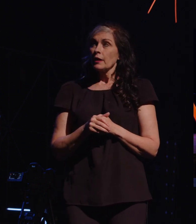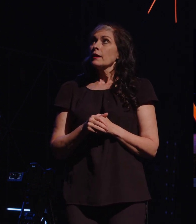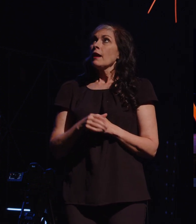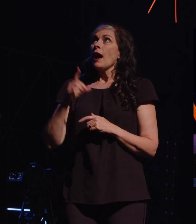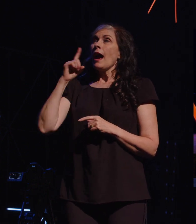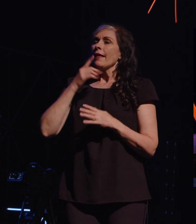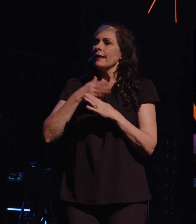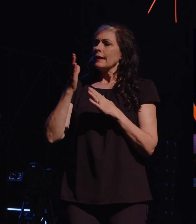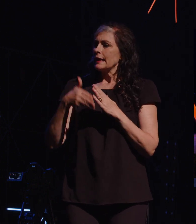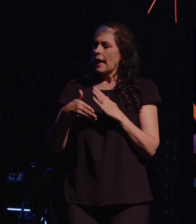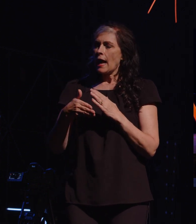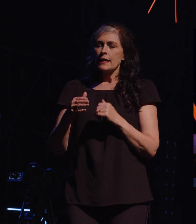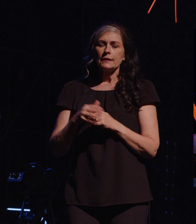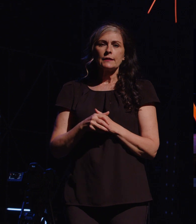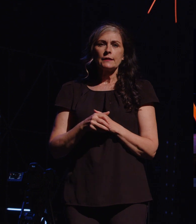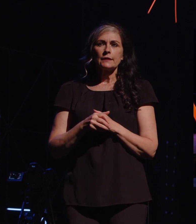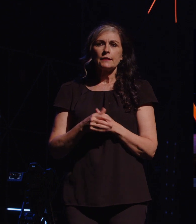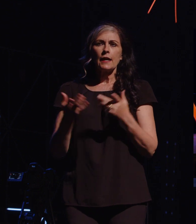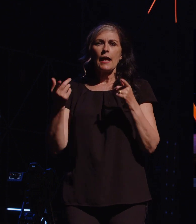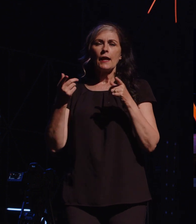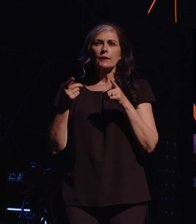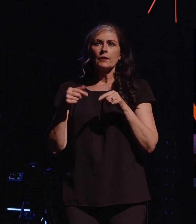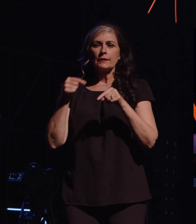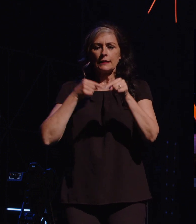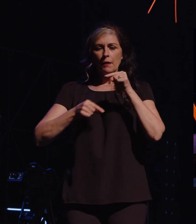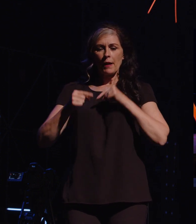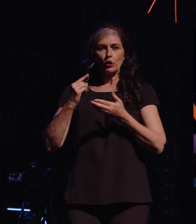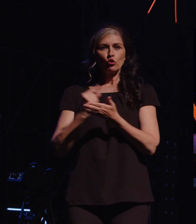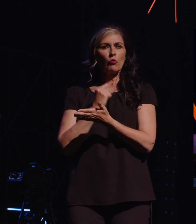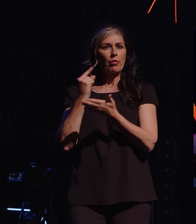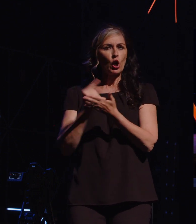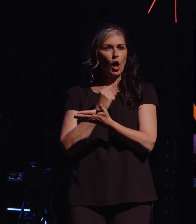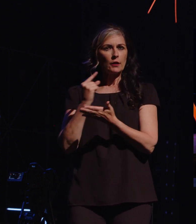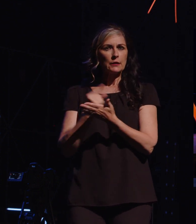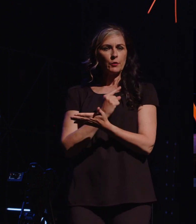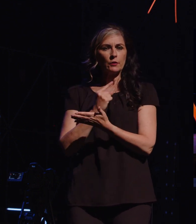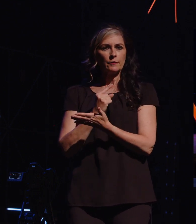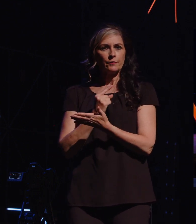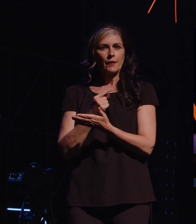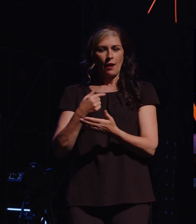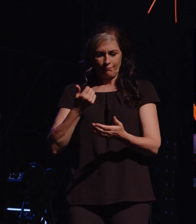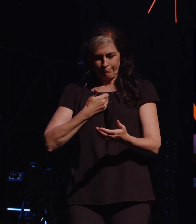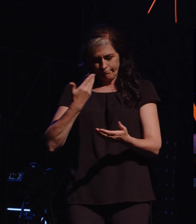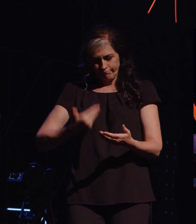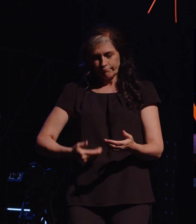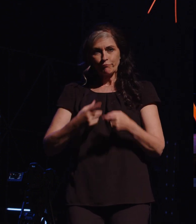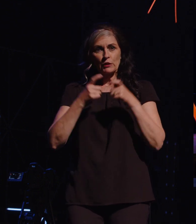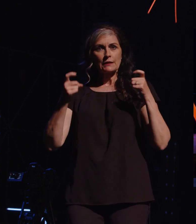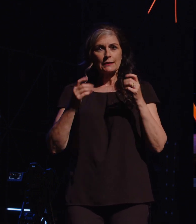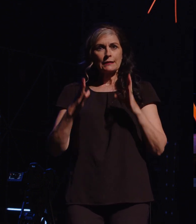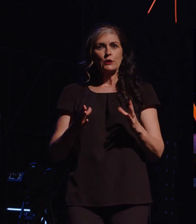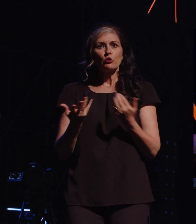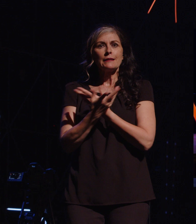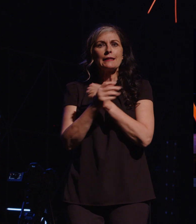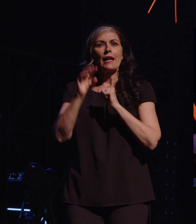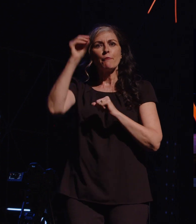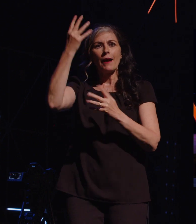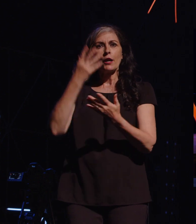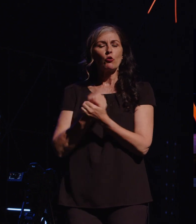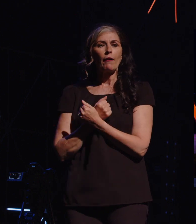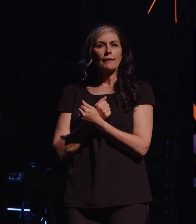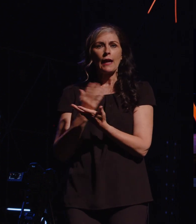I think in the end, that has to come back to the gospel. Right? I'm a sinner saved by grace. I'm